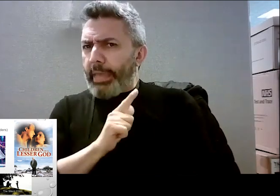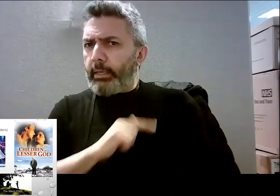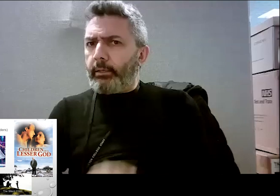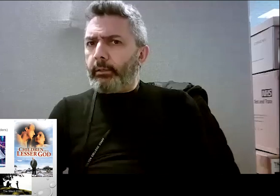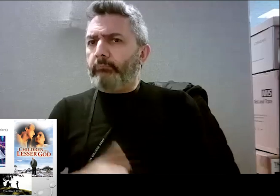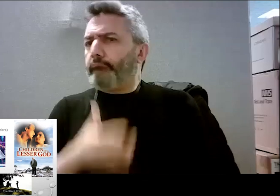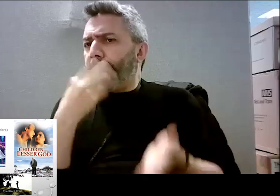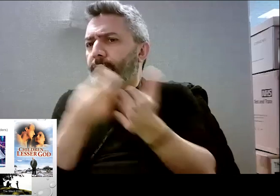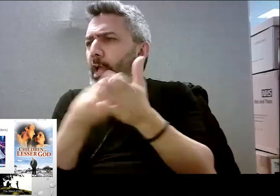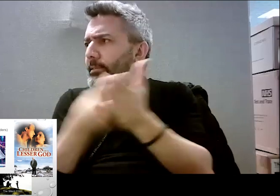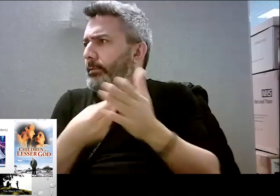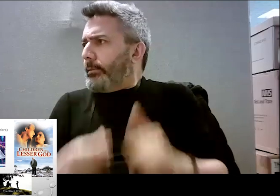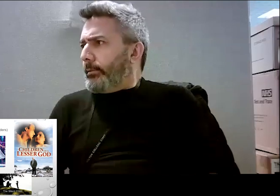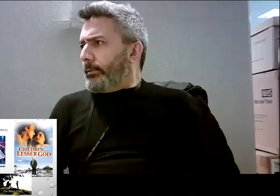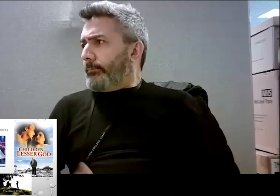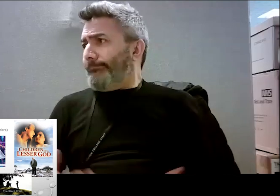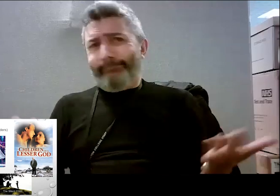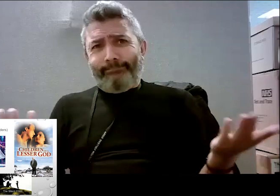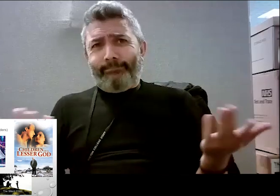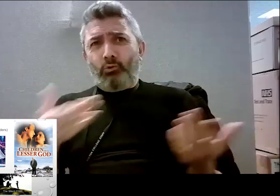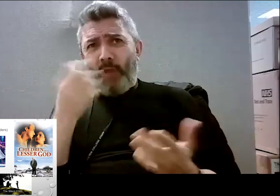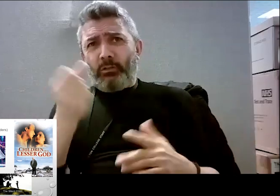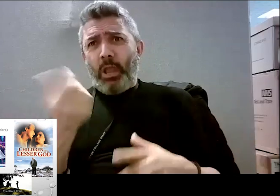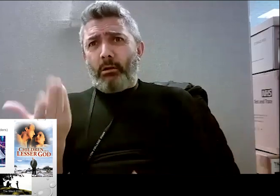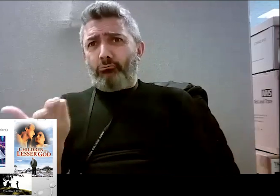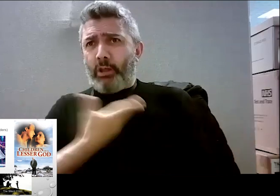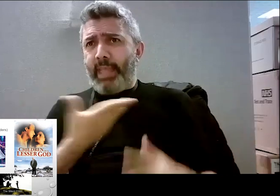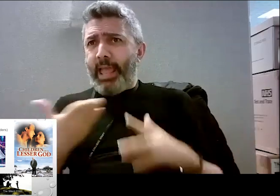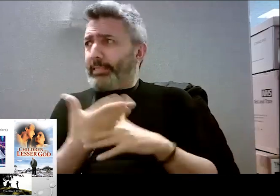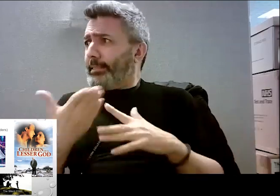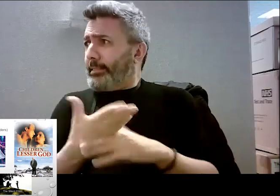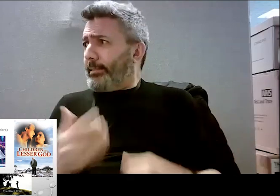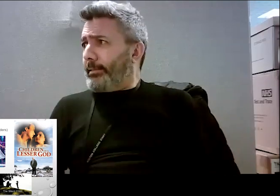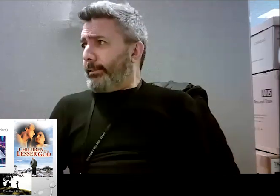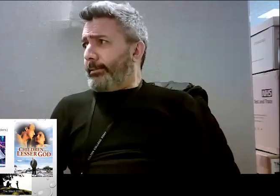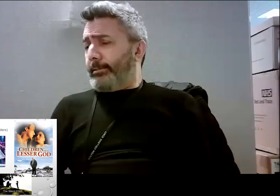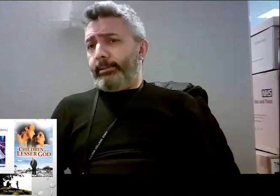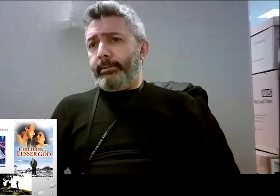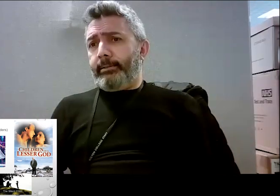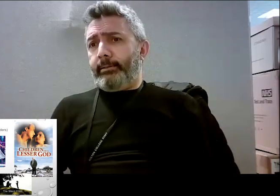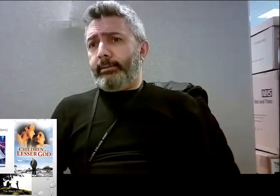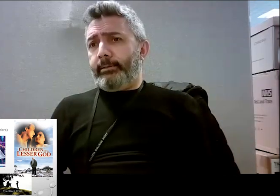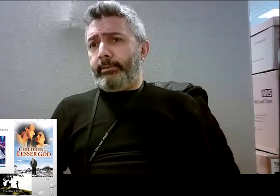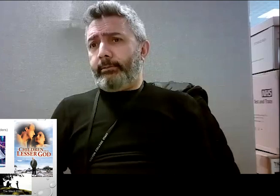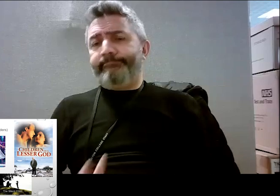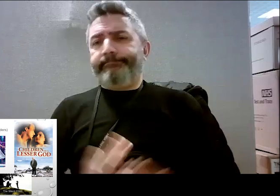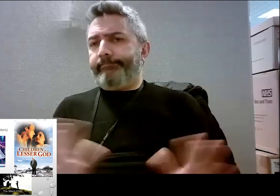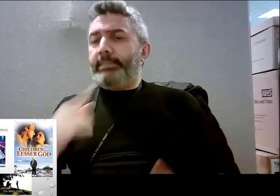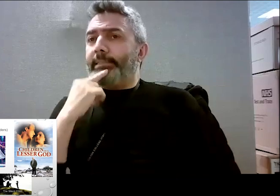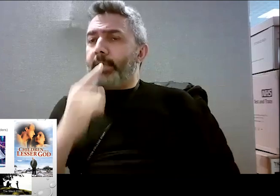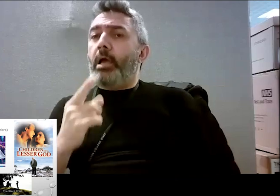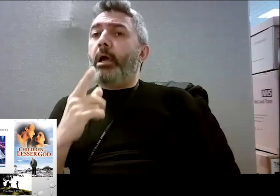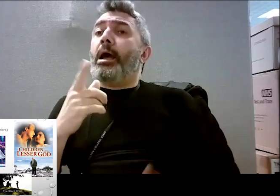booking any. And then I said, well, why? I said, we don't have the funds. I was thinking, but what about the access for deaf people?